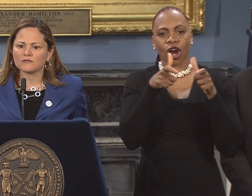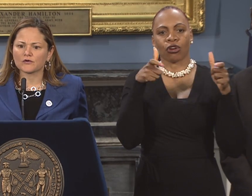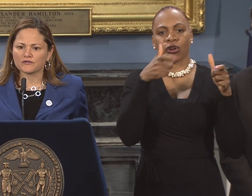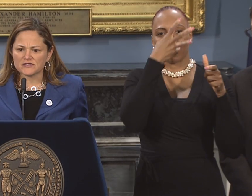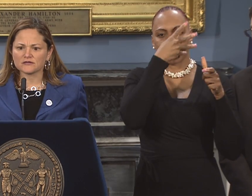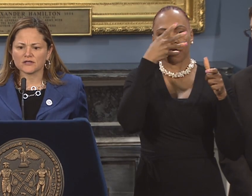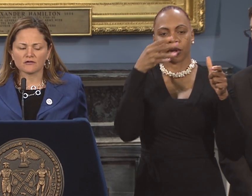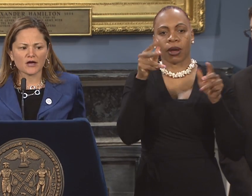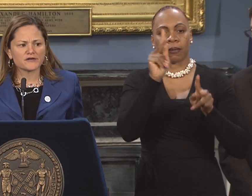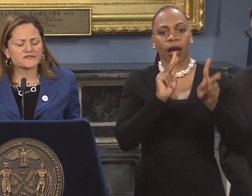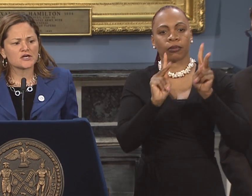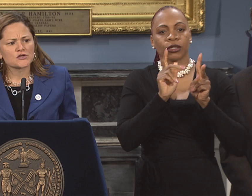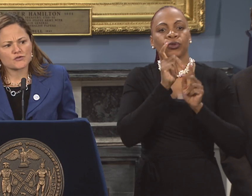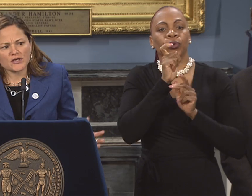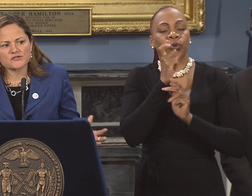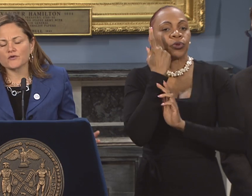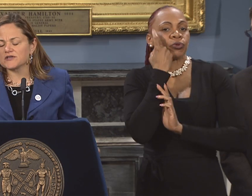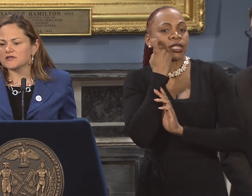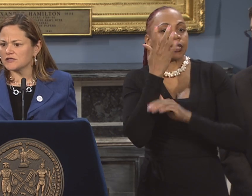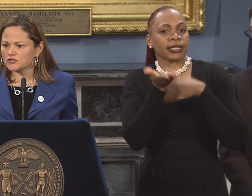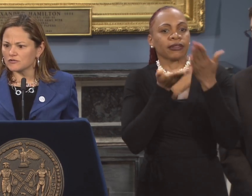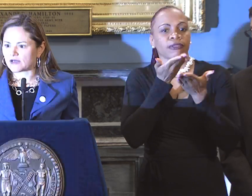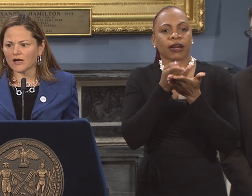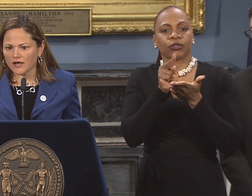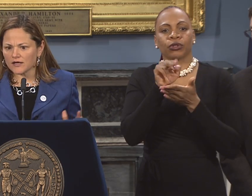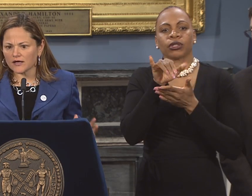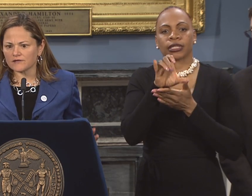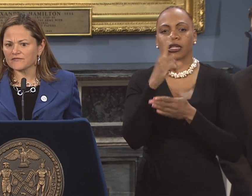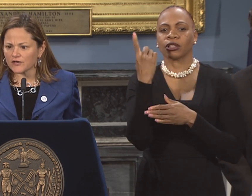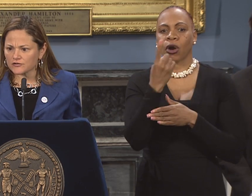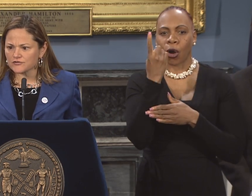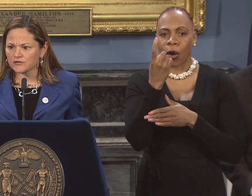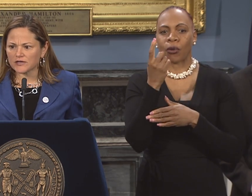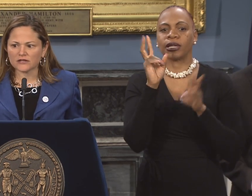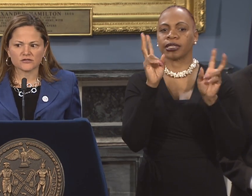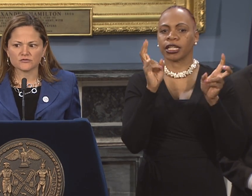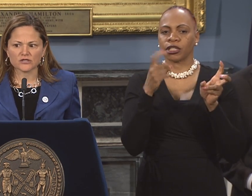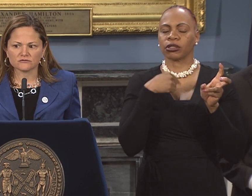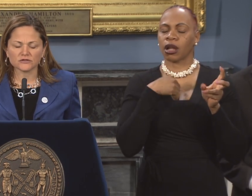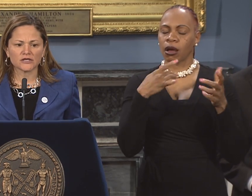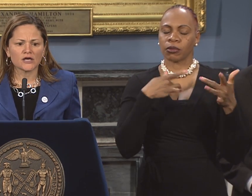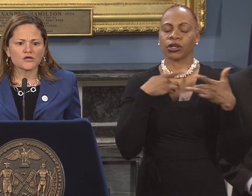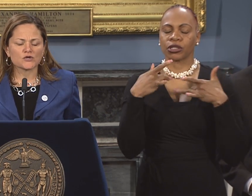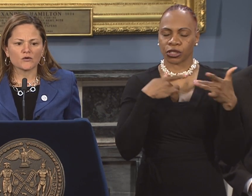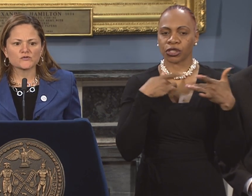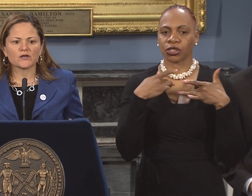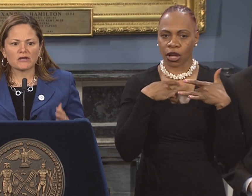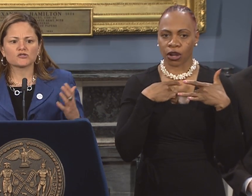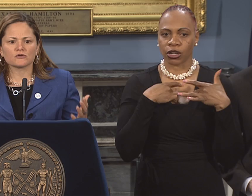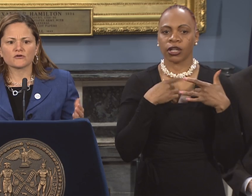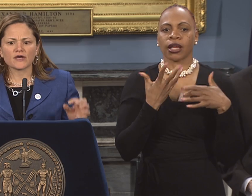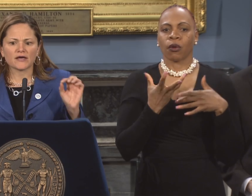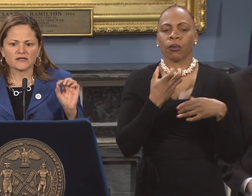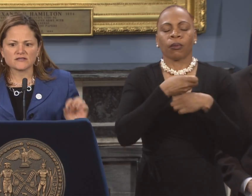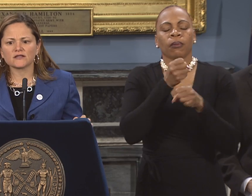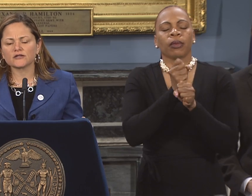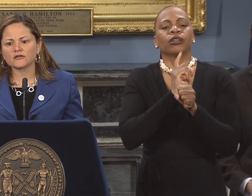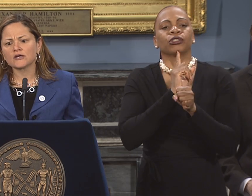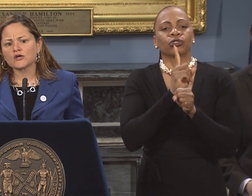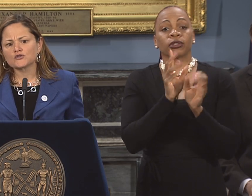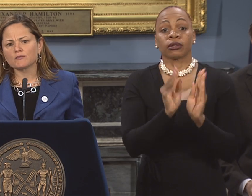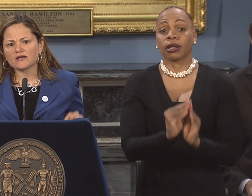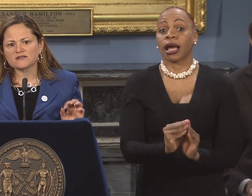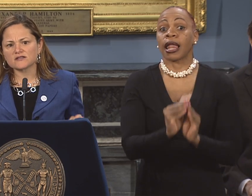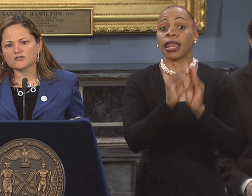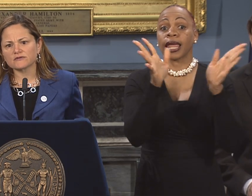population, more recently arrived. So that is always an issue, and I am very concerned about that issue generally. So I always want to make sure that it is